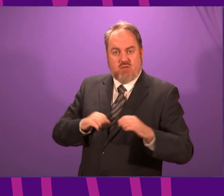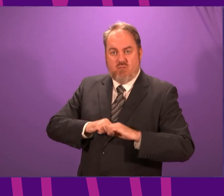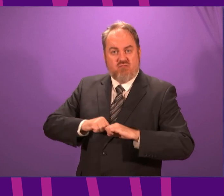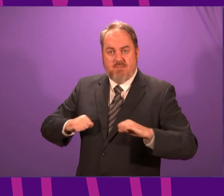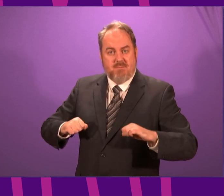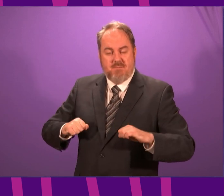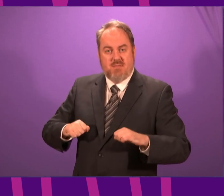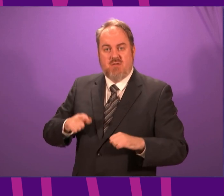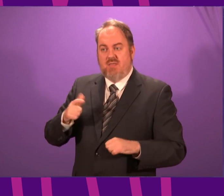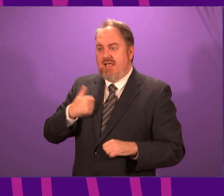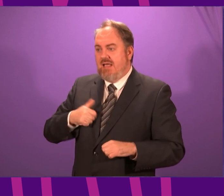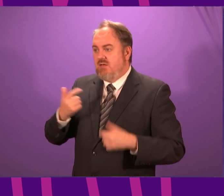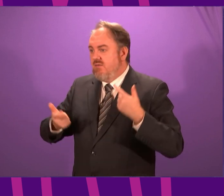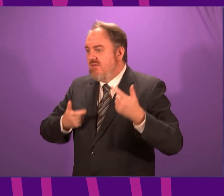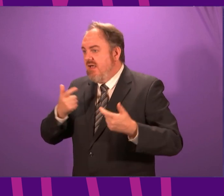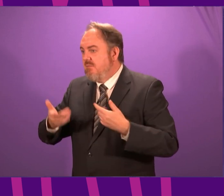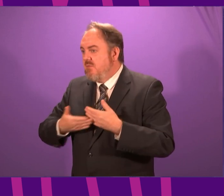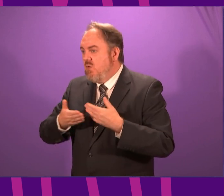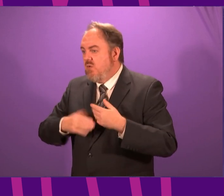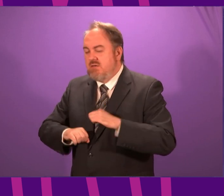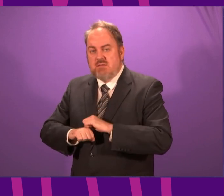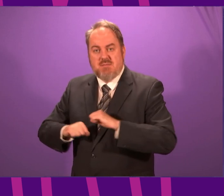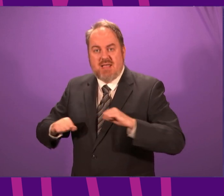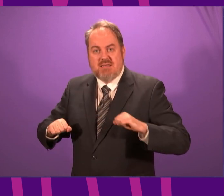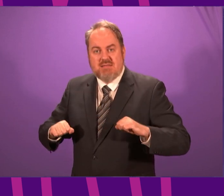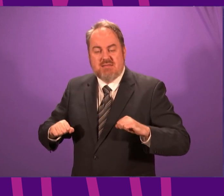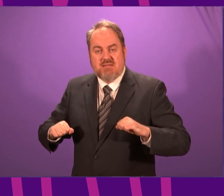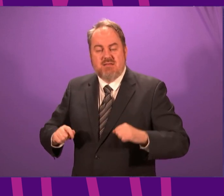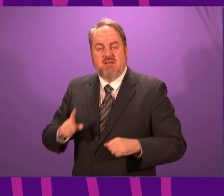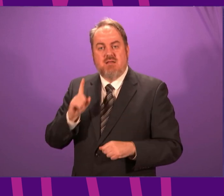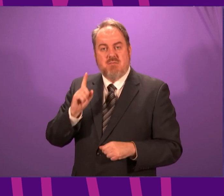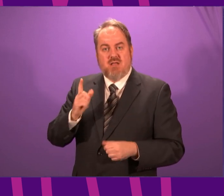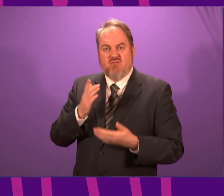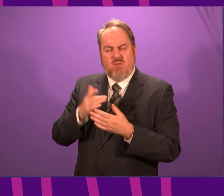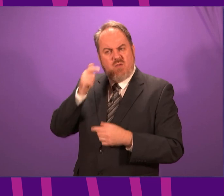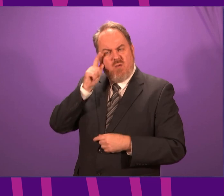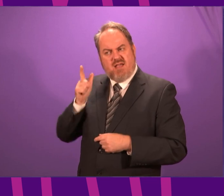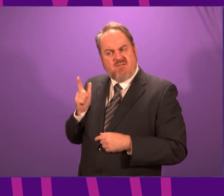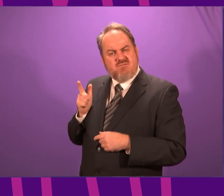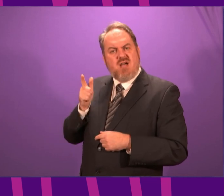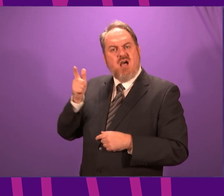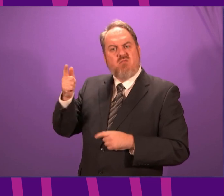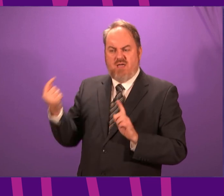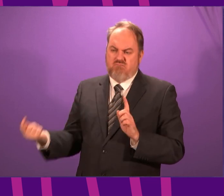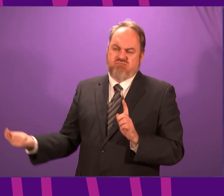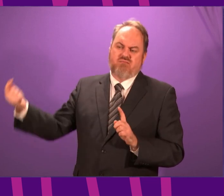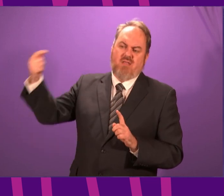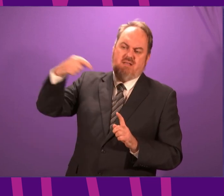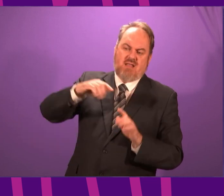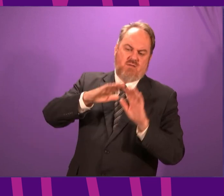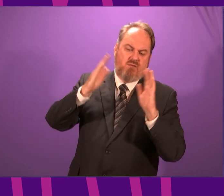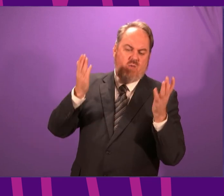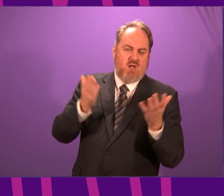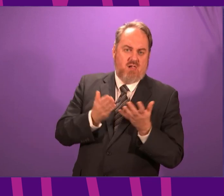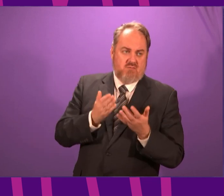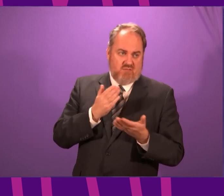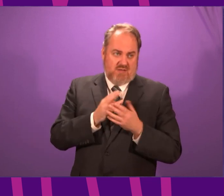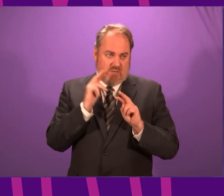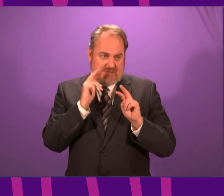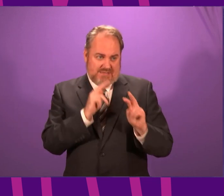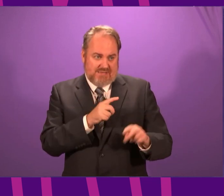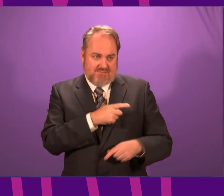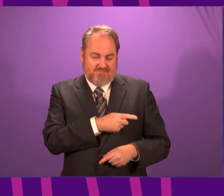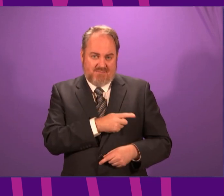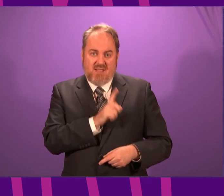to seek additional morgue space. Although far from home, incidents like this around the world remind us of the